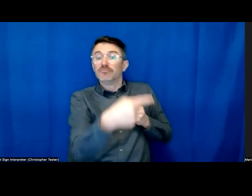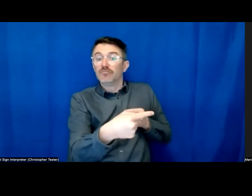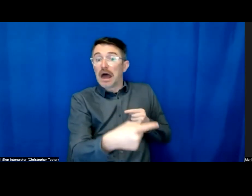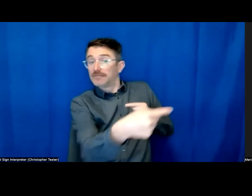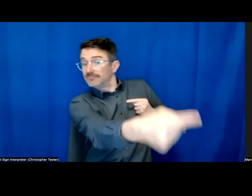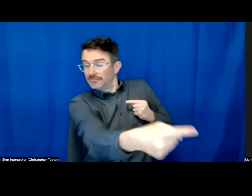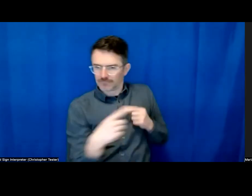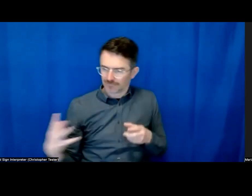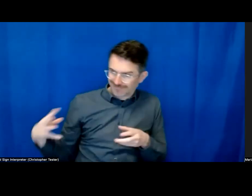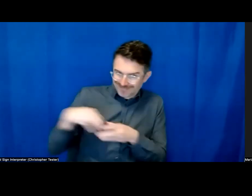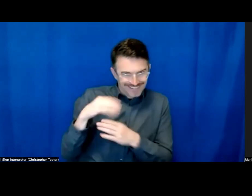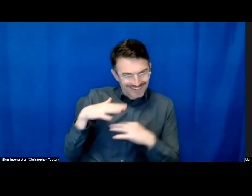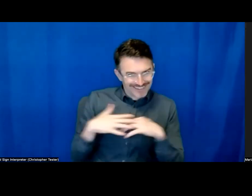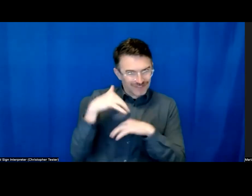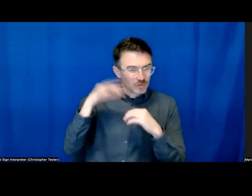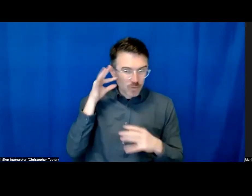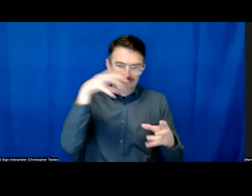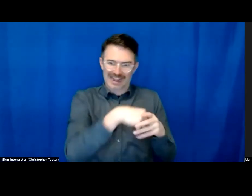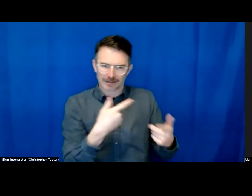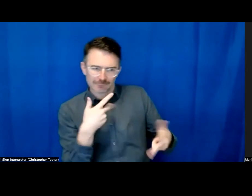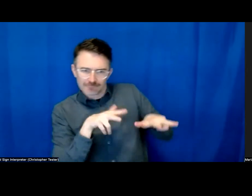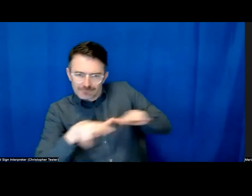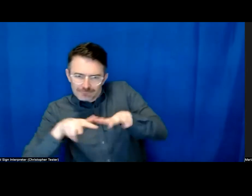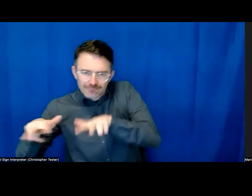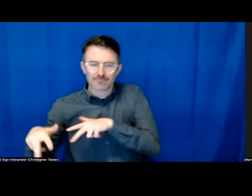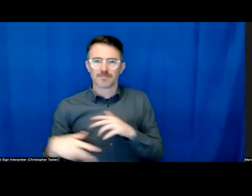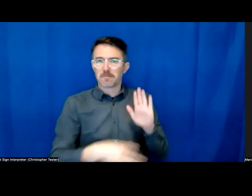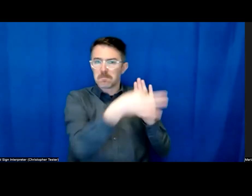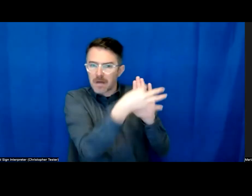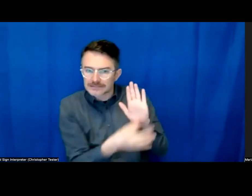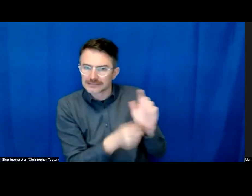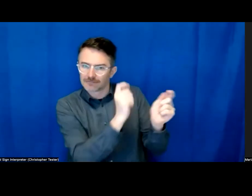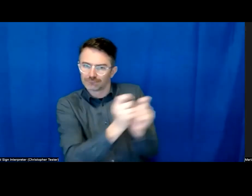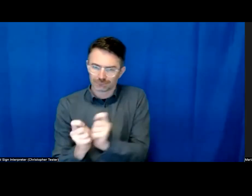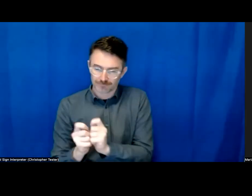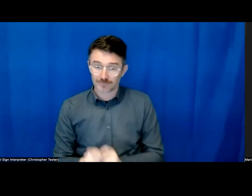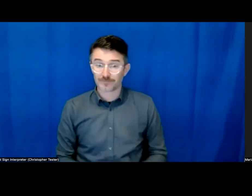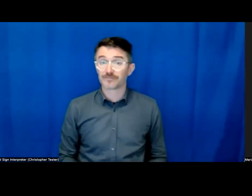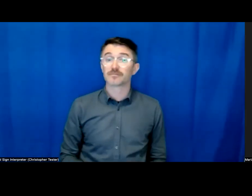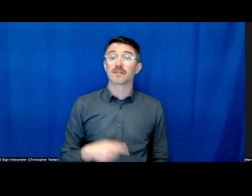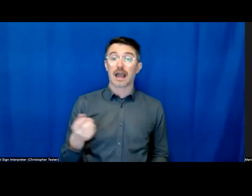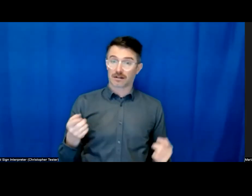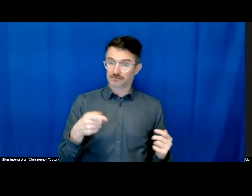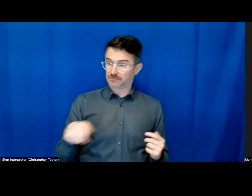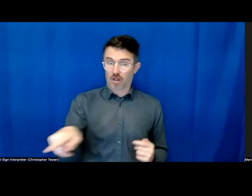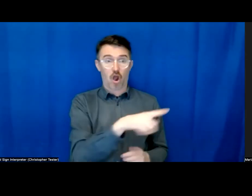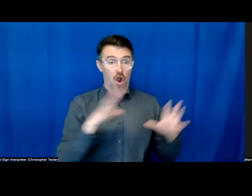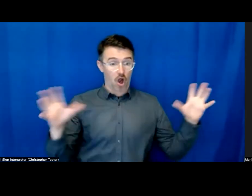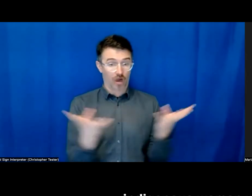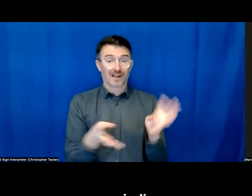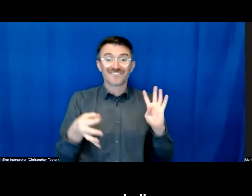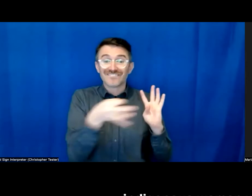for 2019 to 2025. In addition to participating in the Philippines